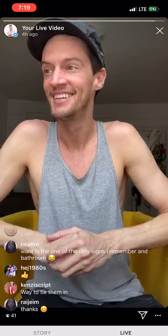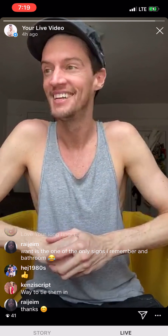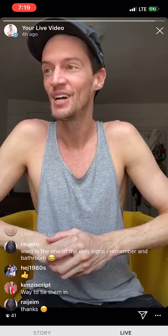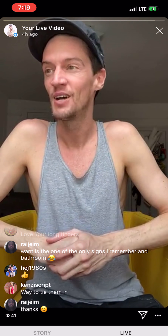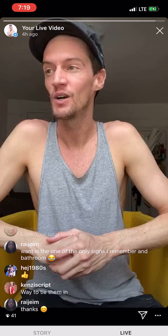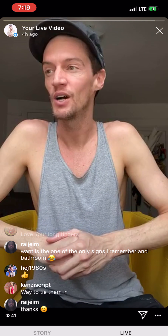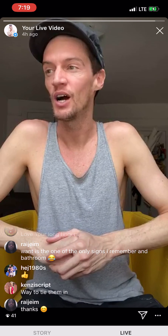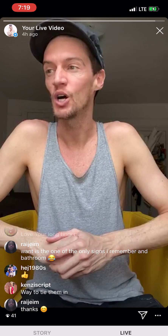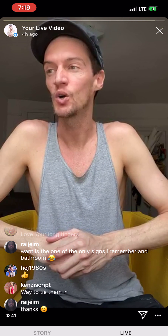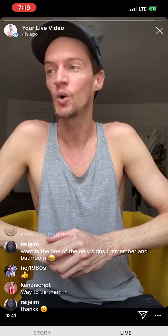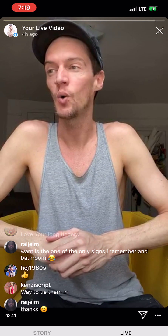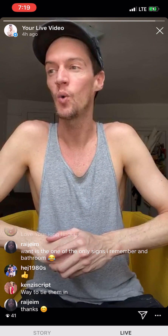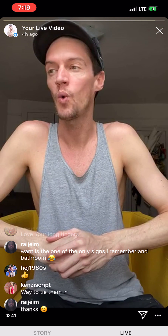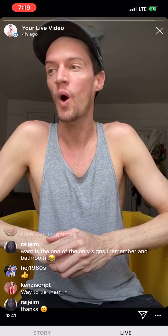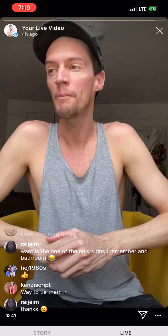Uh, cooperate.